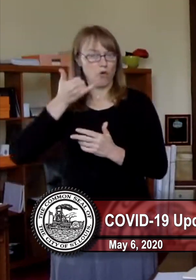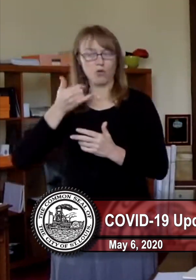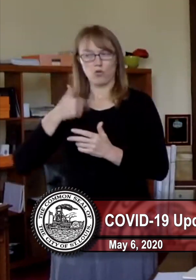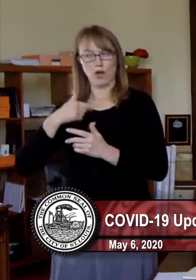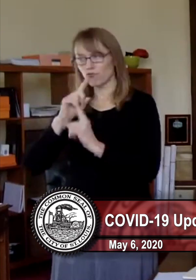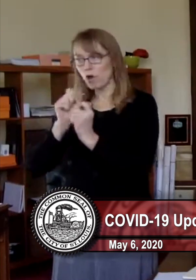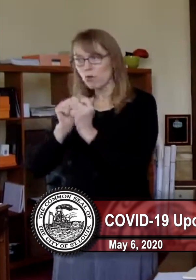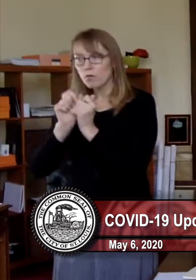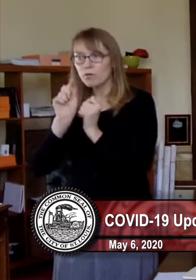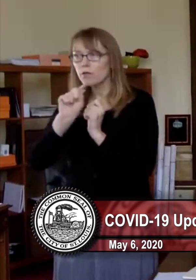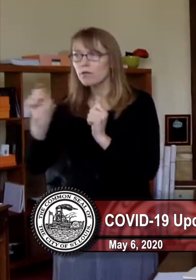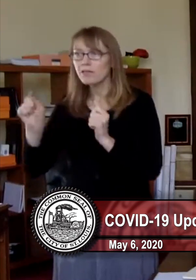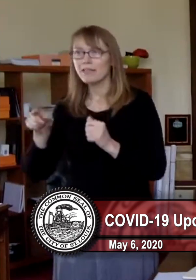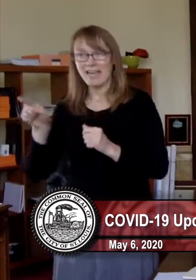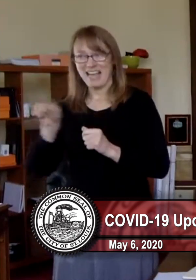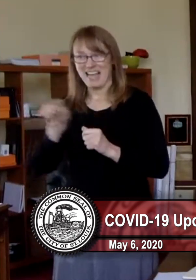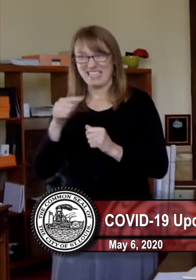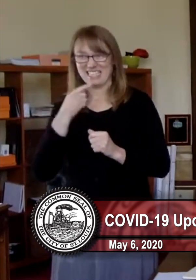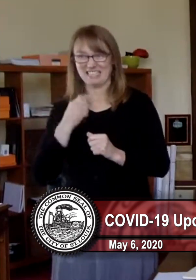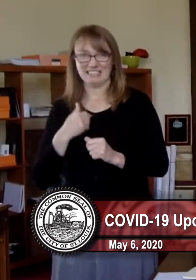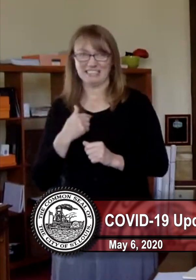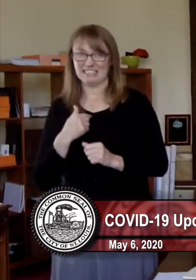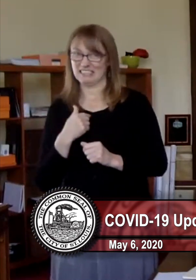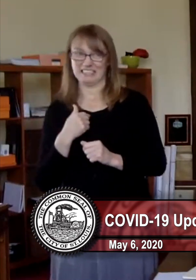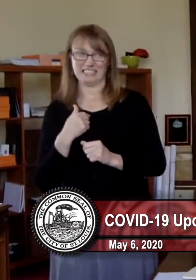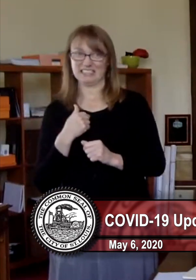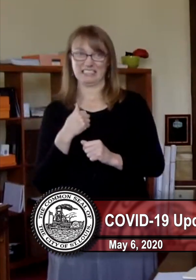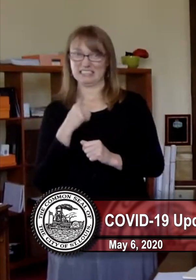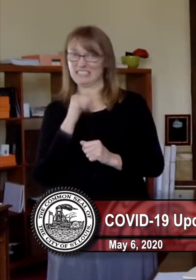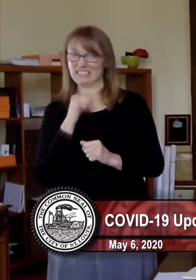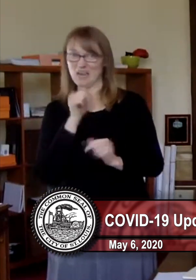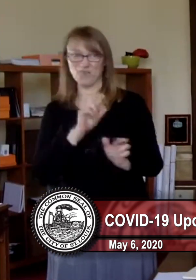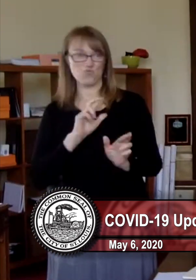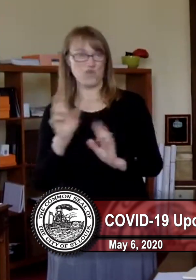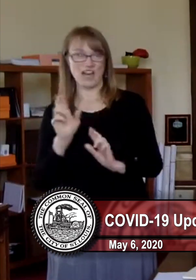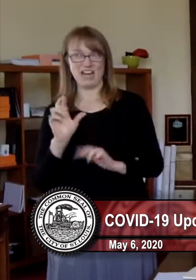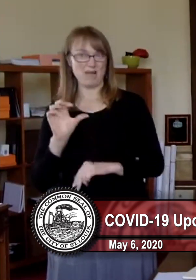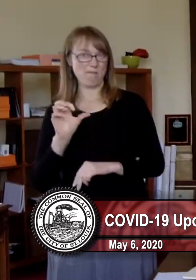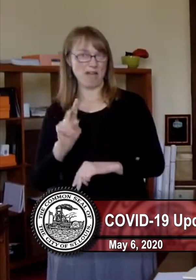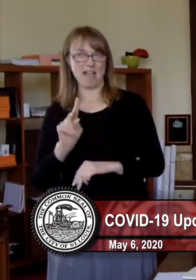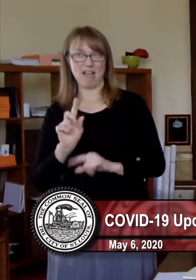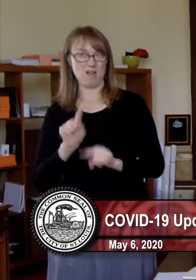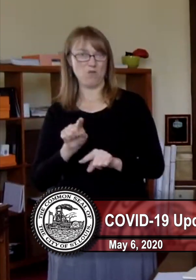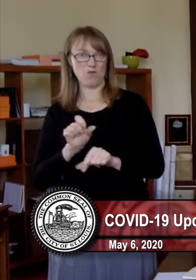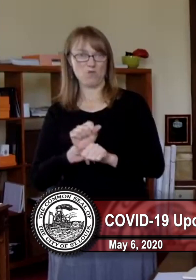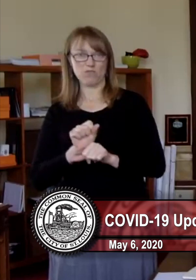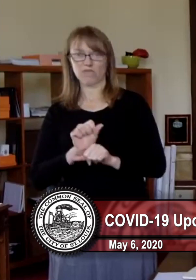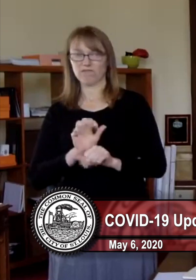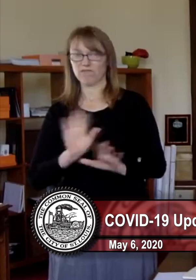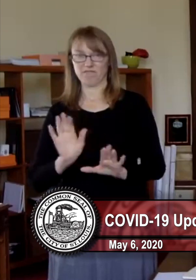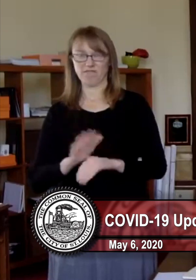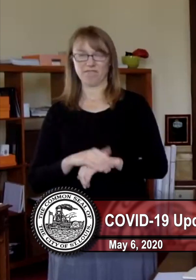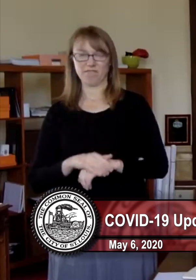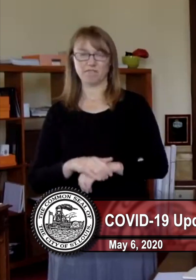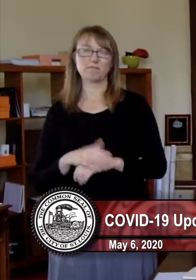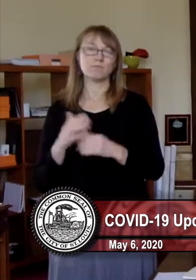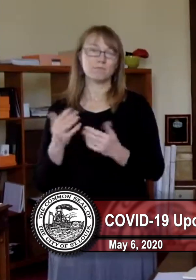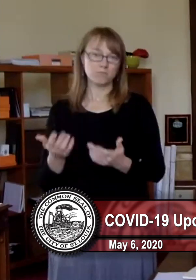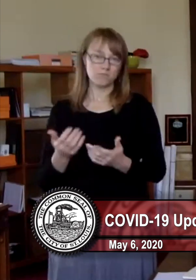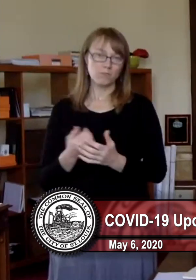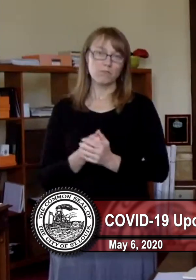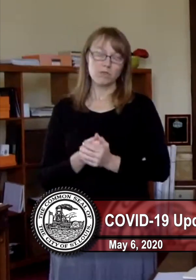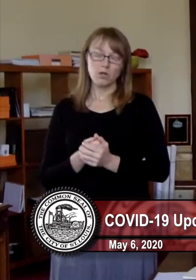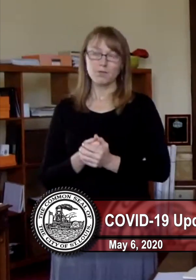this environment in 12 days. So we'll be continuing to communicate about that. Dr. Page and